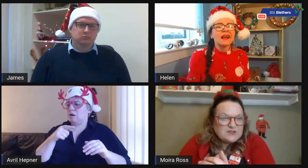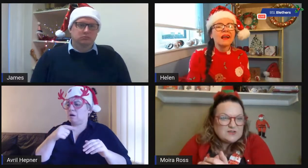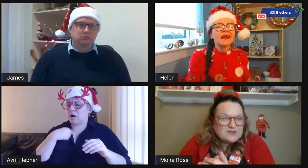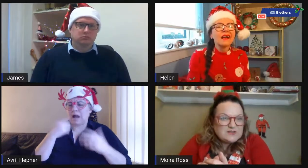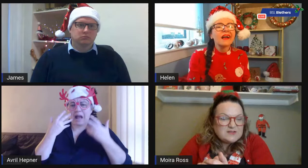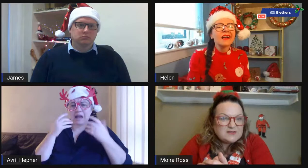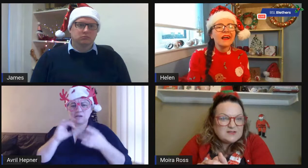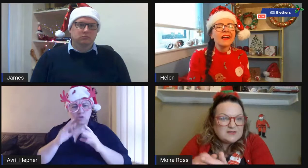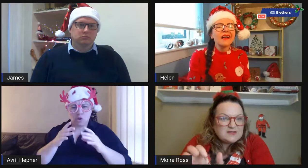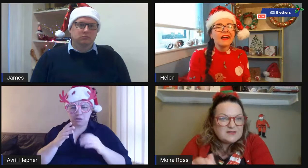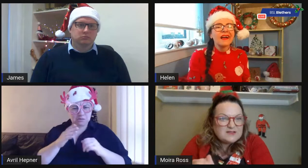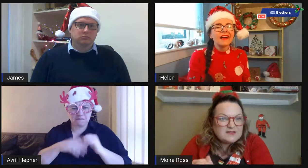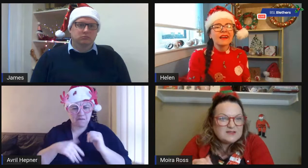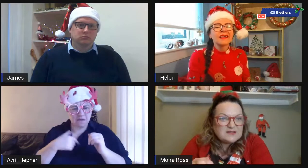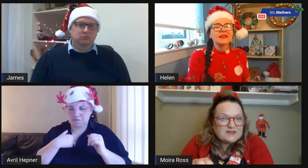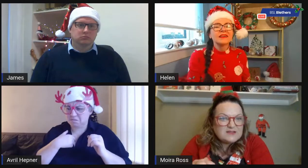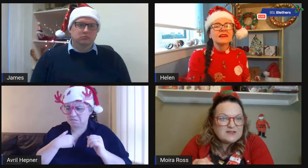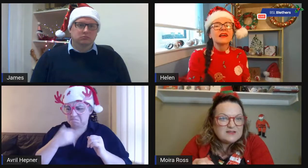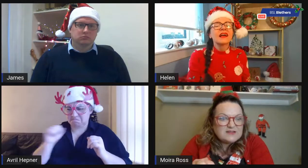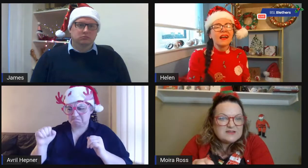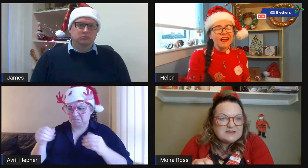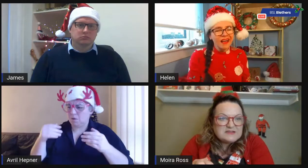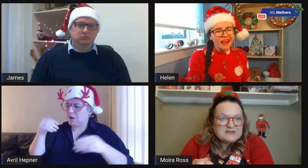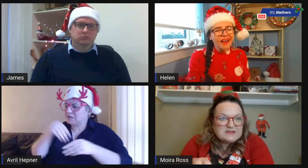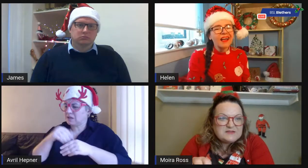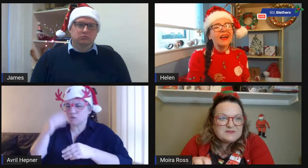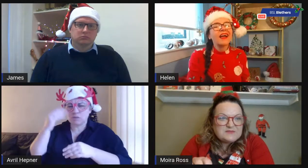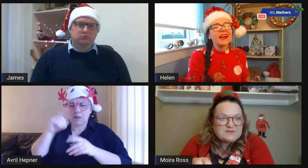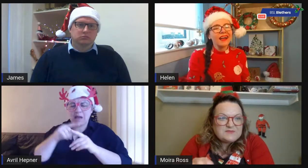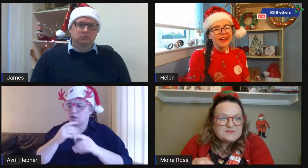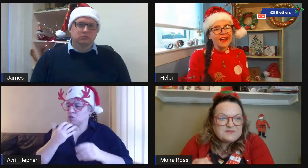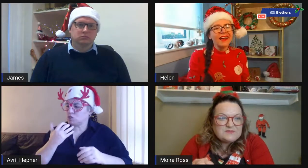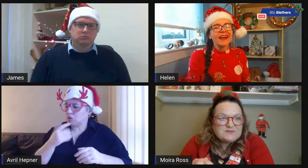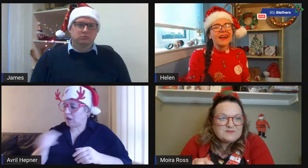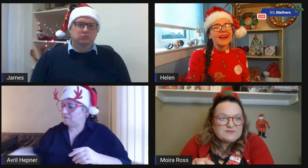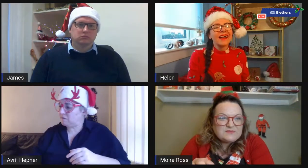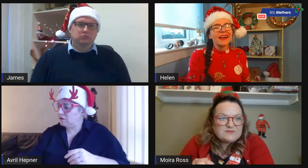we have special snacks for the dogs, and that's it. We keep it separate.